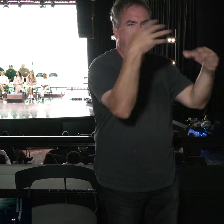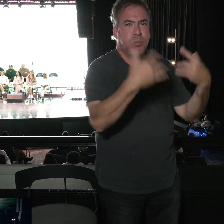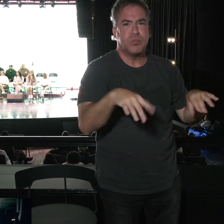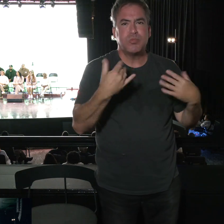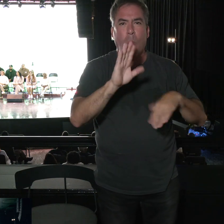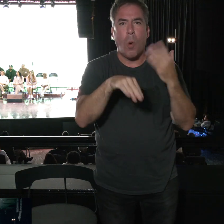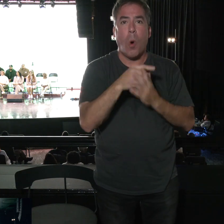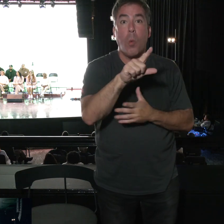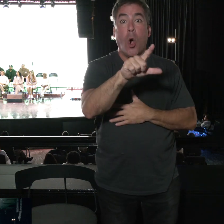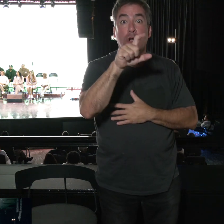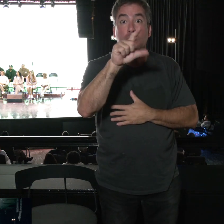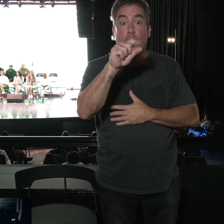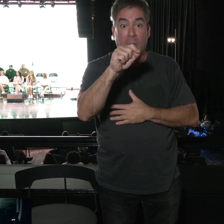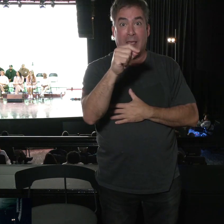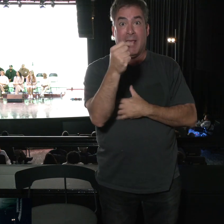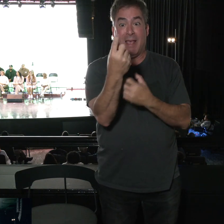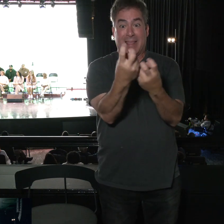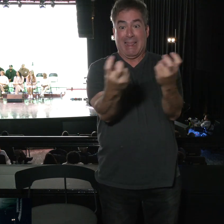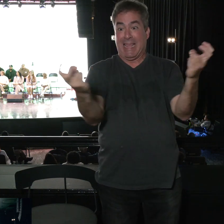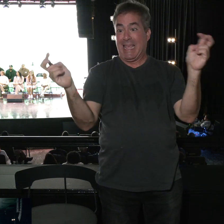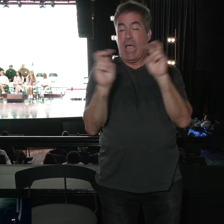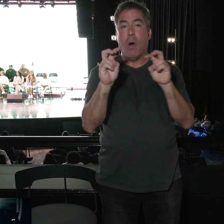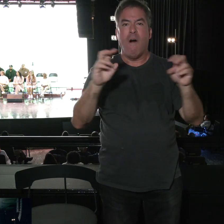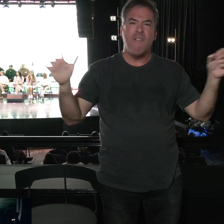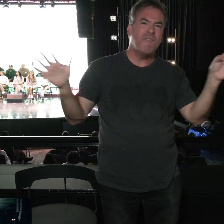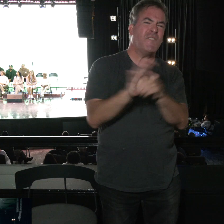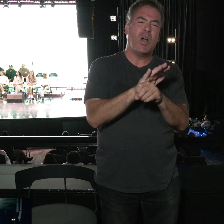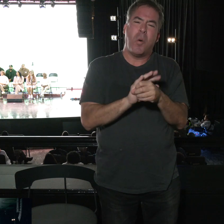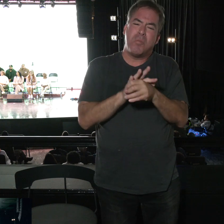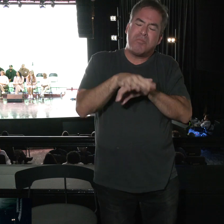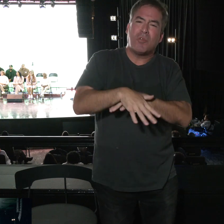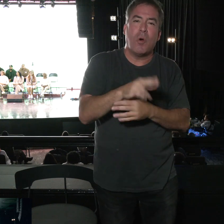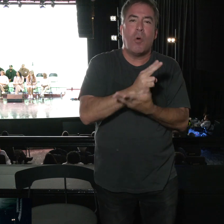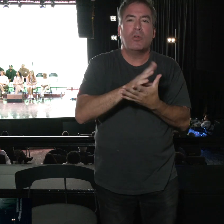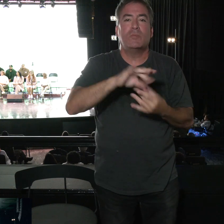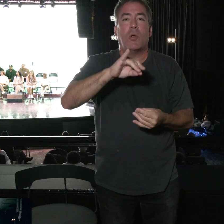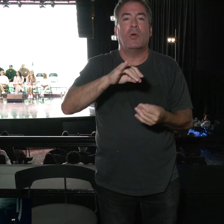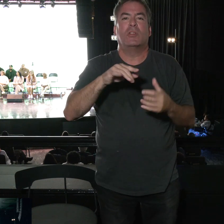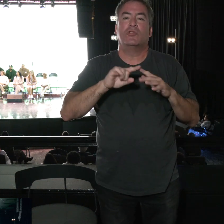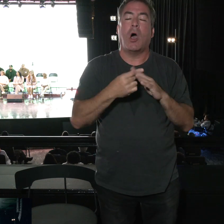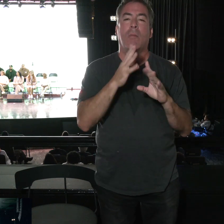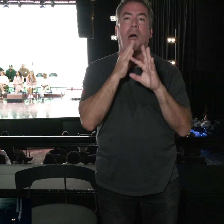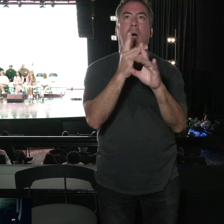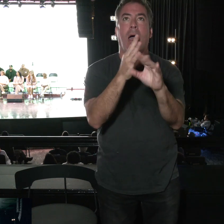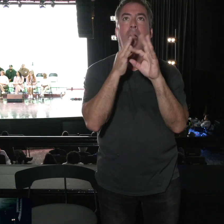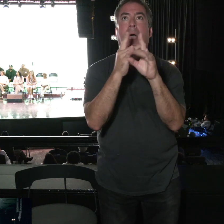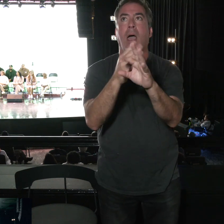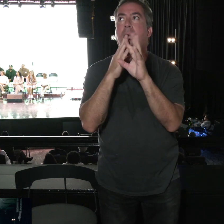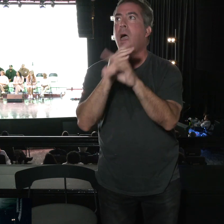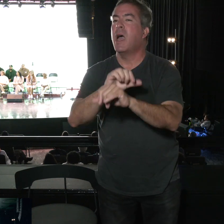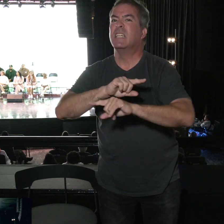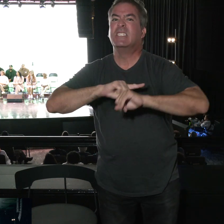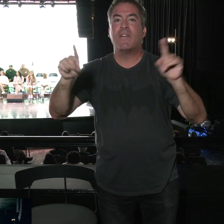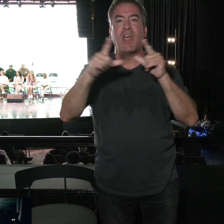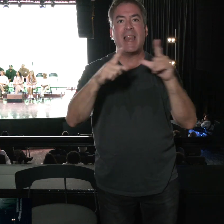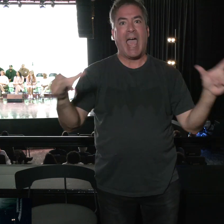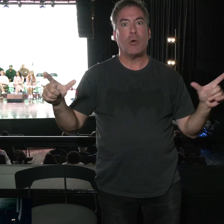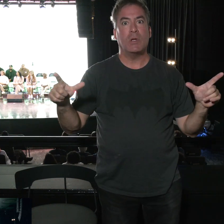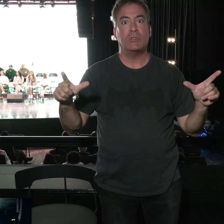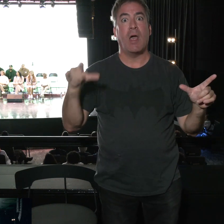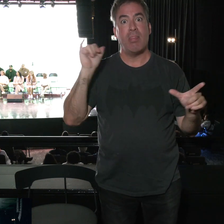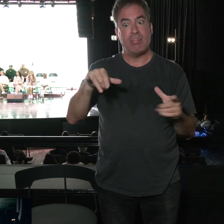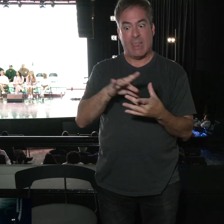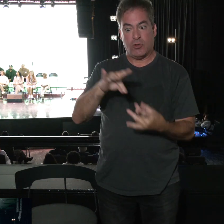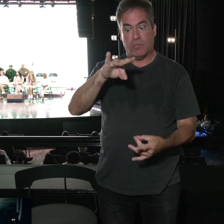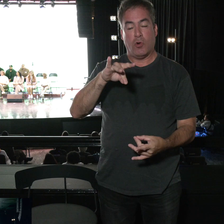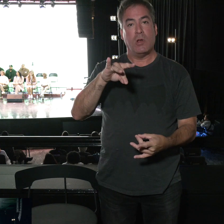all 120, were filled with the Holy Spirit and began to speak in other tongues as the Spirit